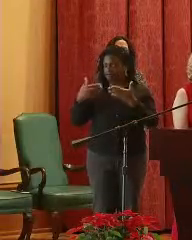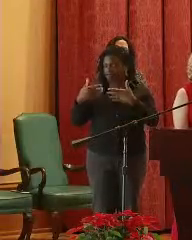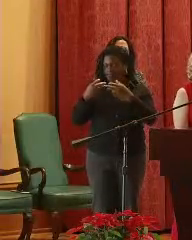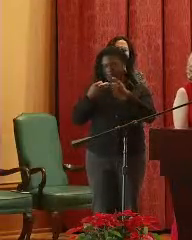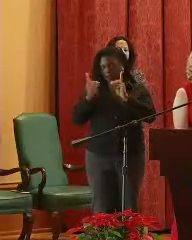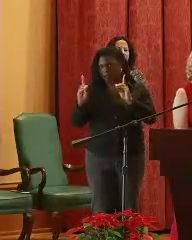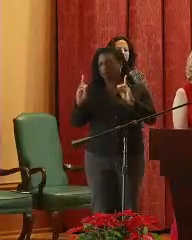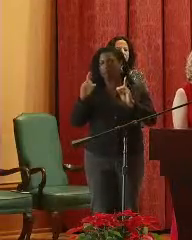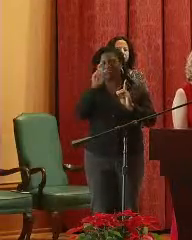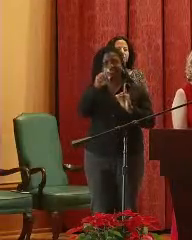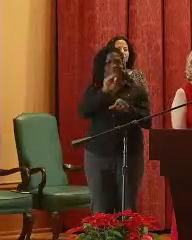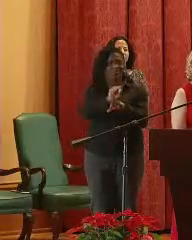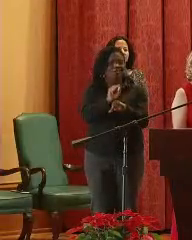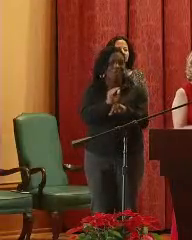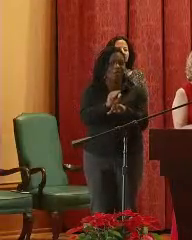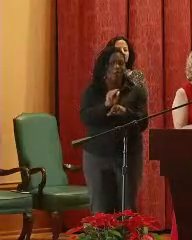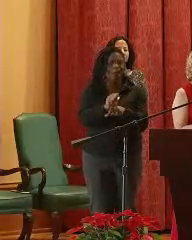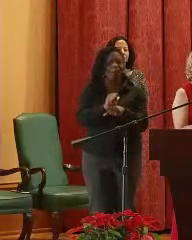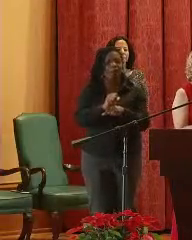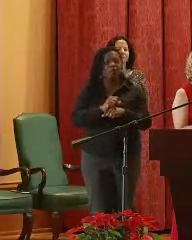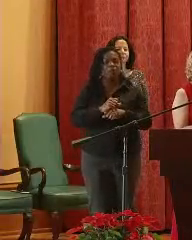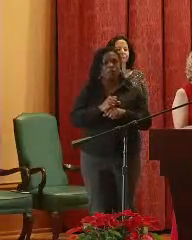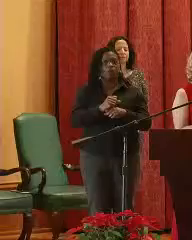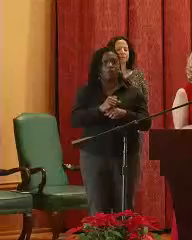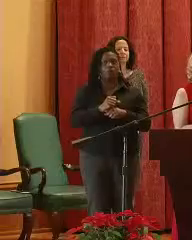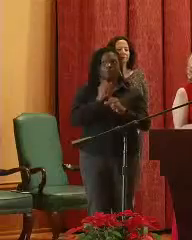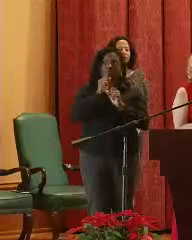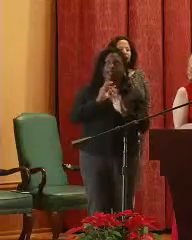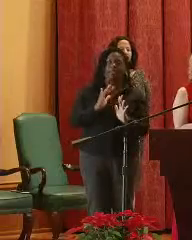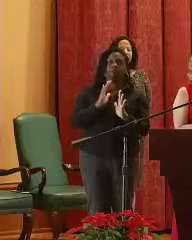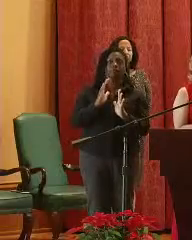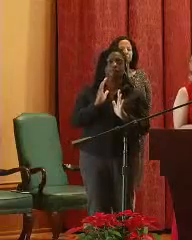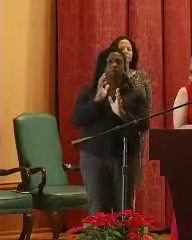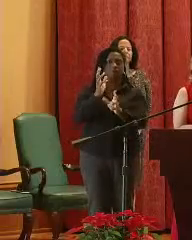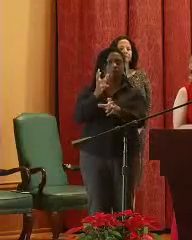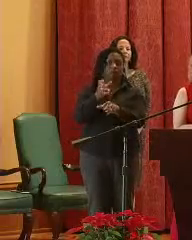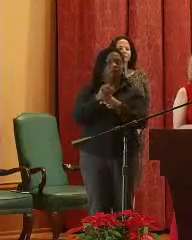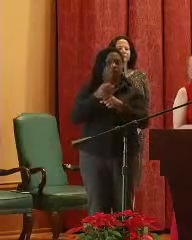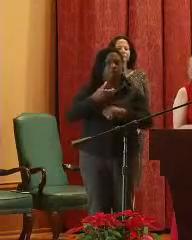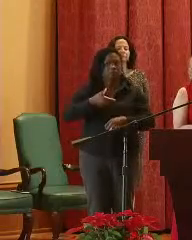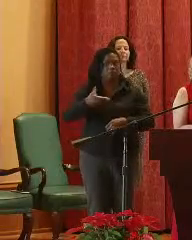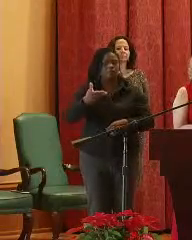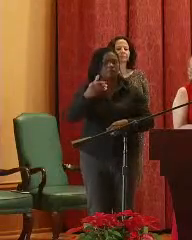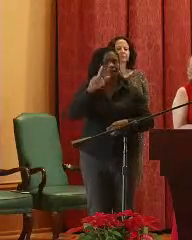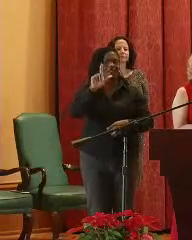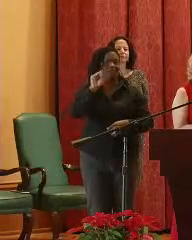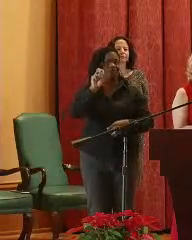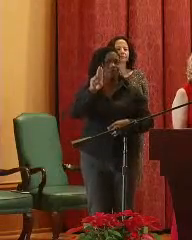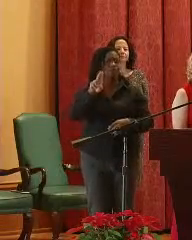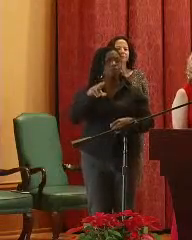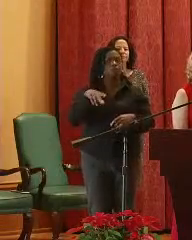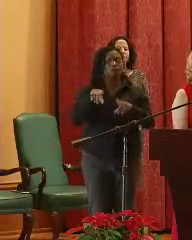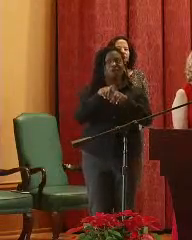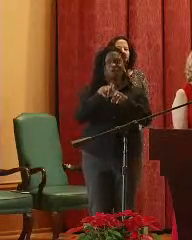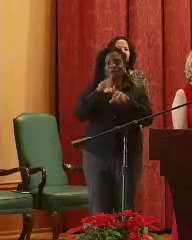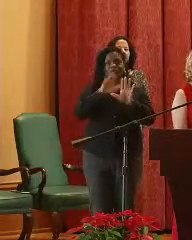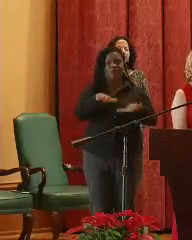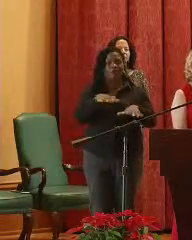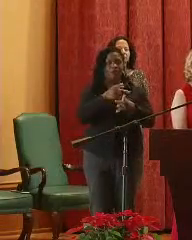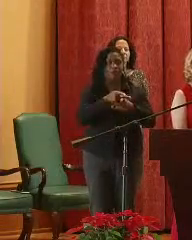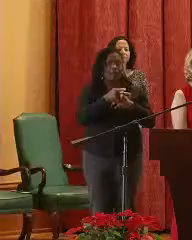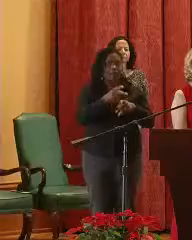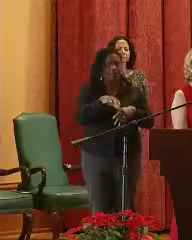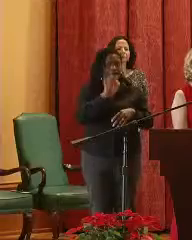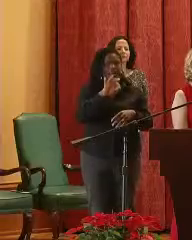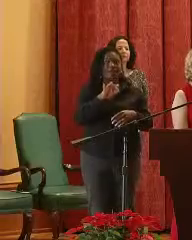and was blessed to be offered one at LSU. I also needed childcare and finally found one